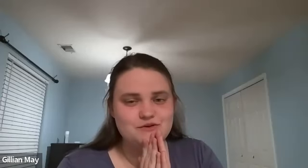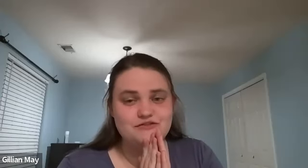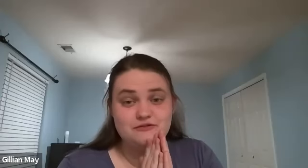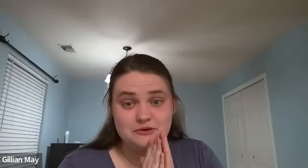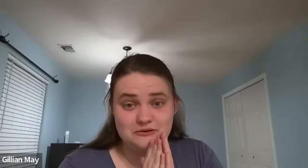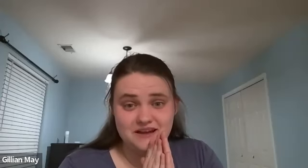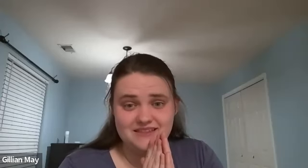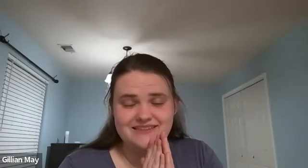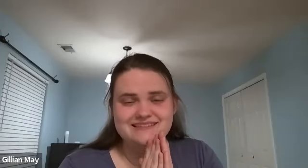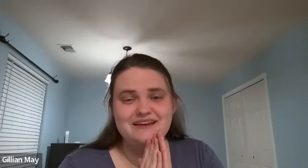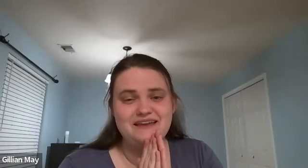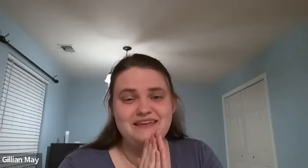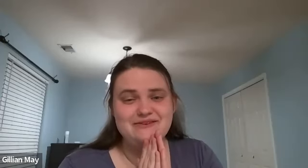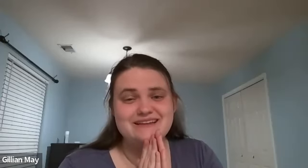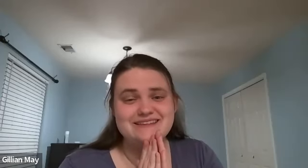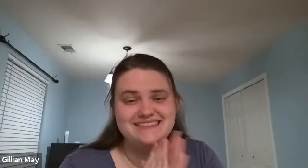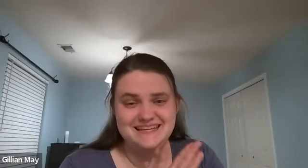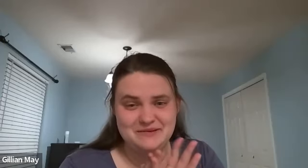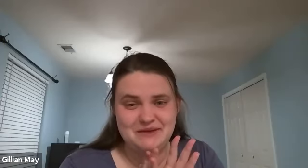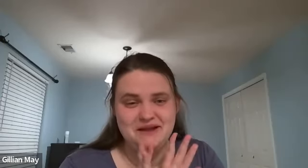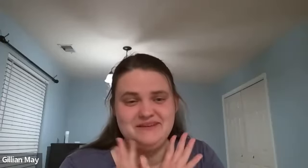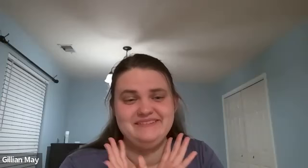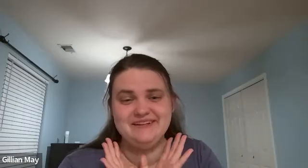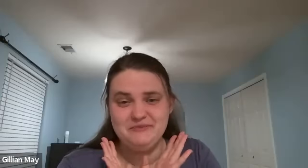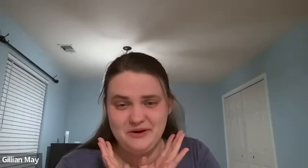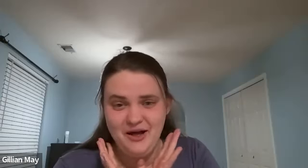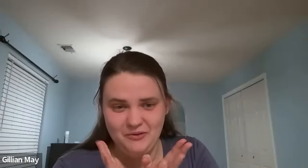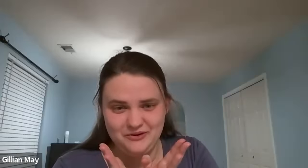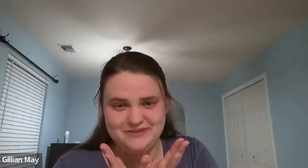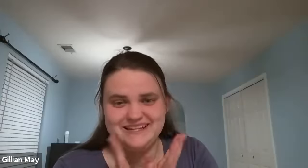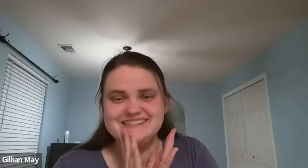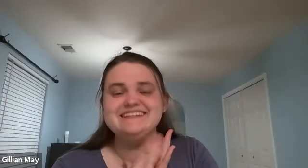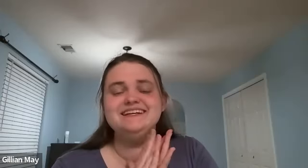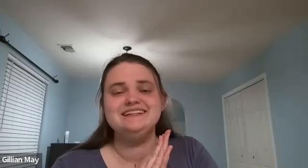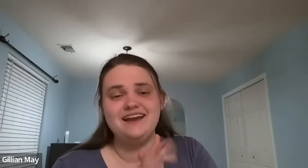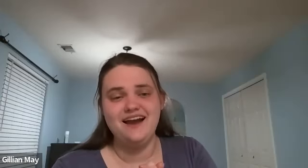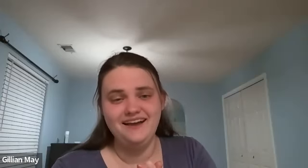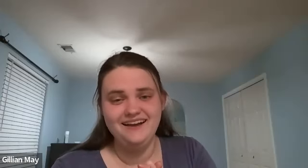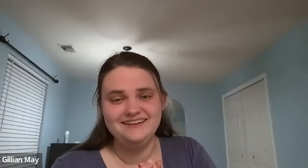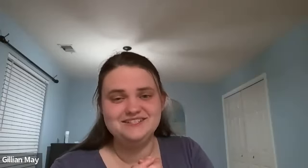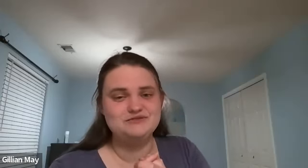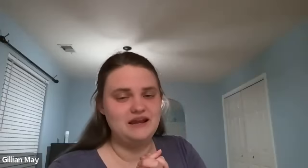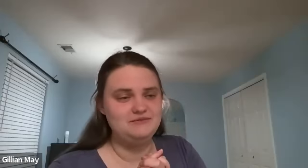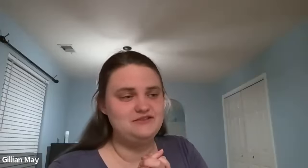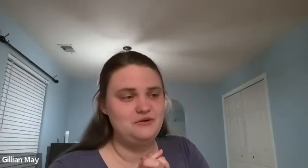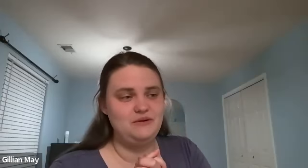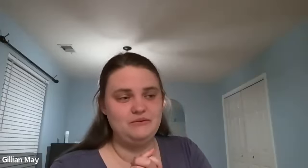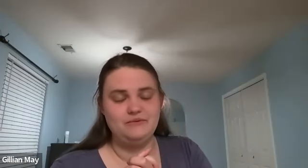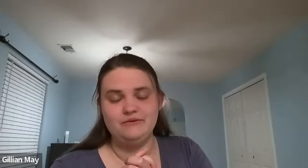with food. I think that's, if I give you guys a theme, that might be a little more helpful because yeah, just randomly throwing words